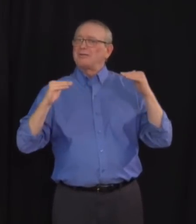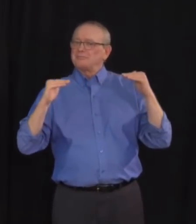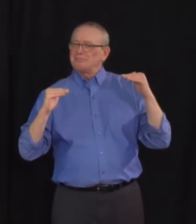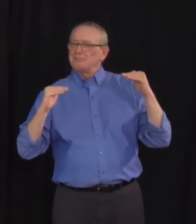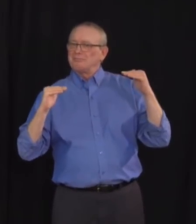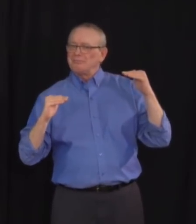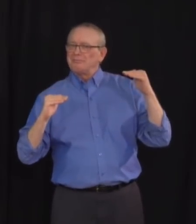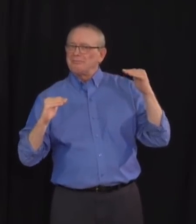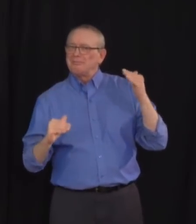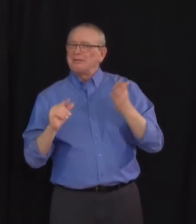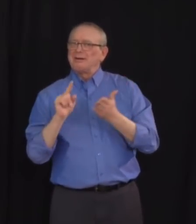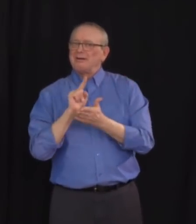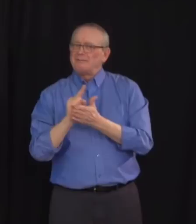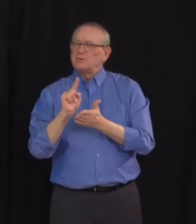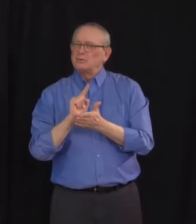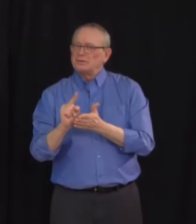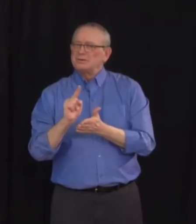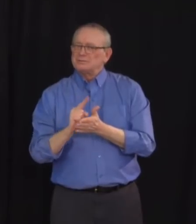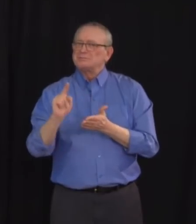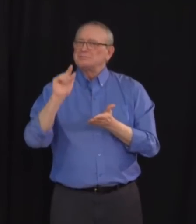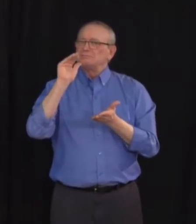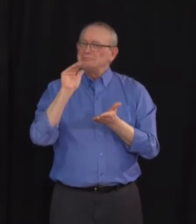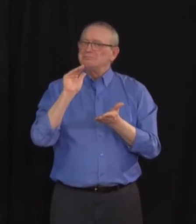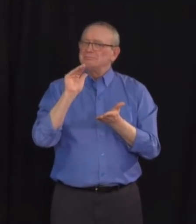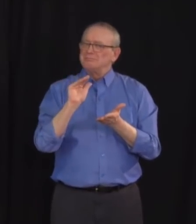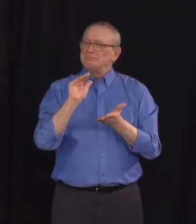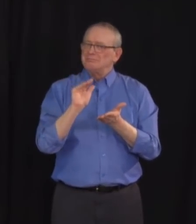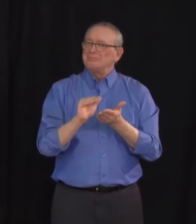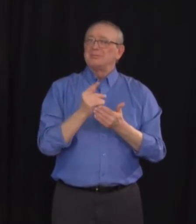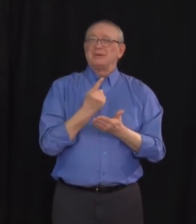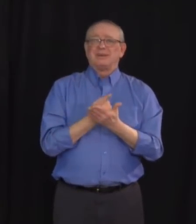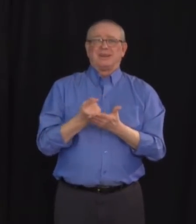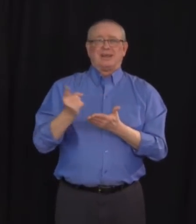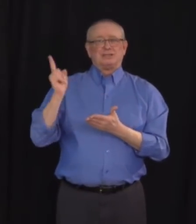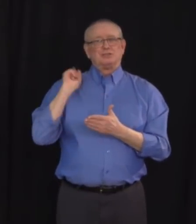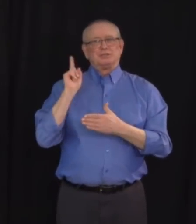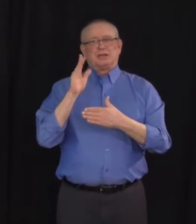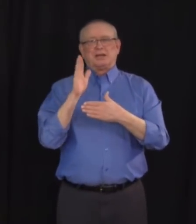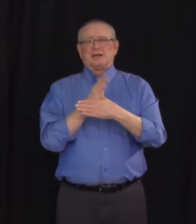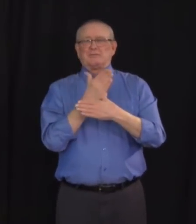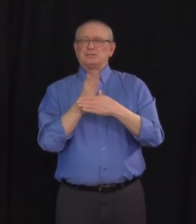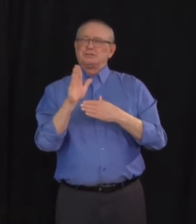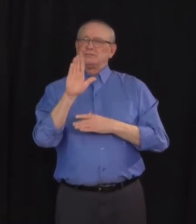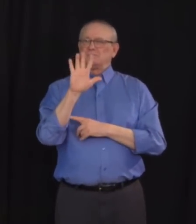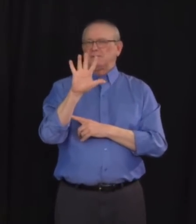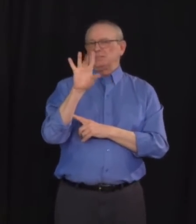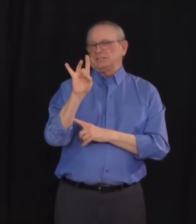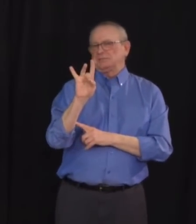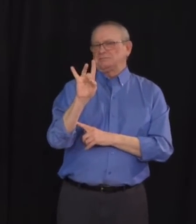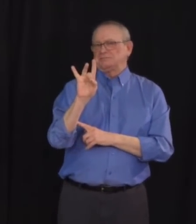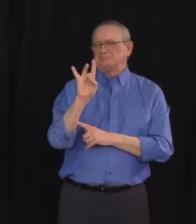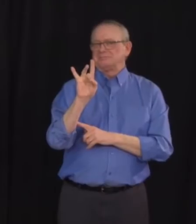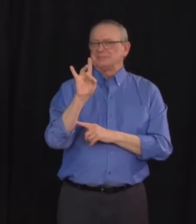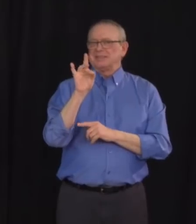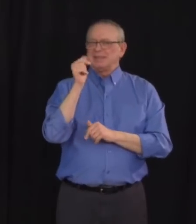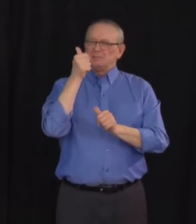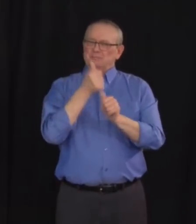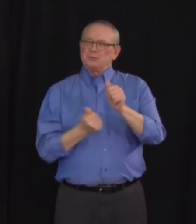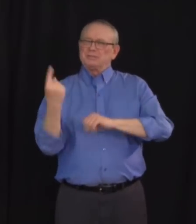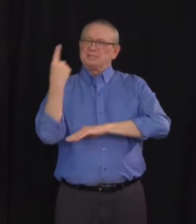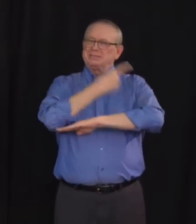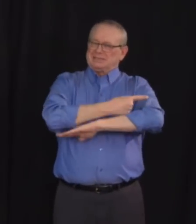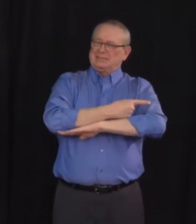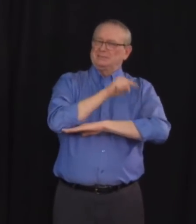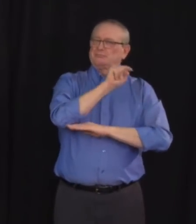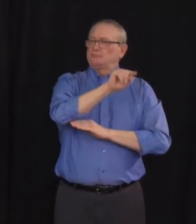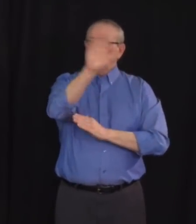group. While any new case is concerning, this is a positive trend. It continues to show what we have seen here